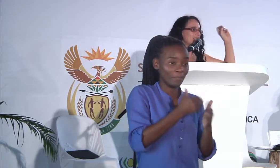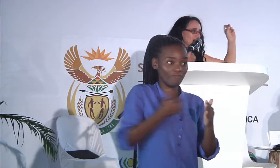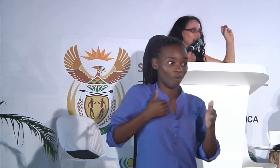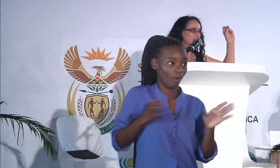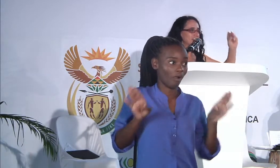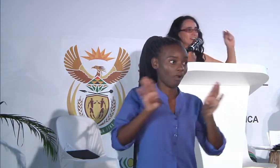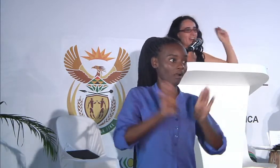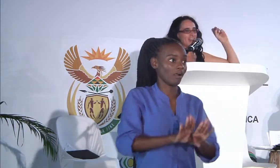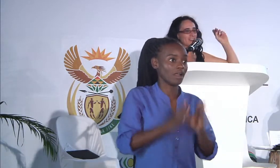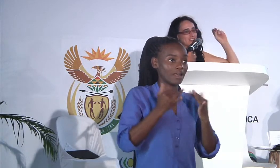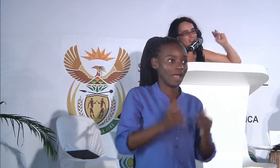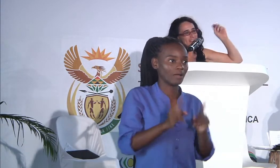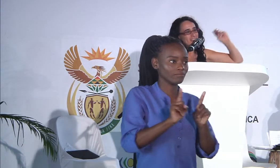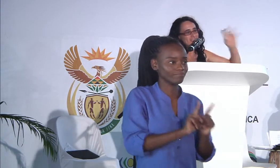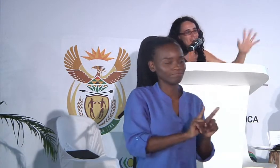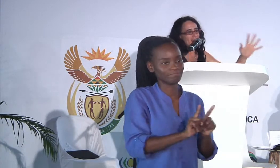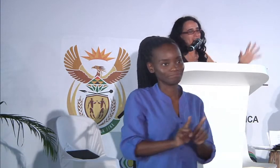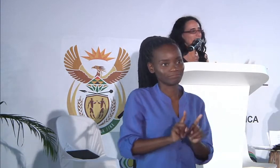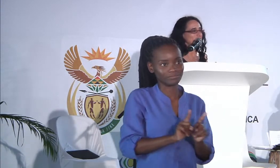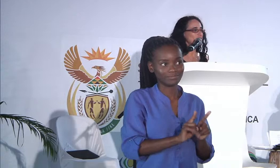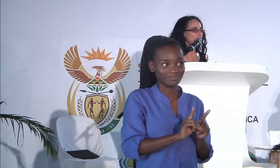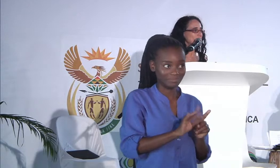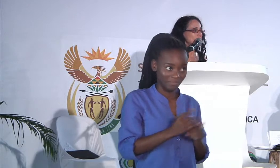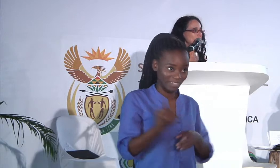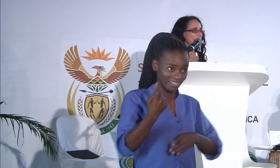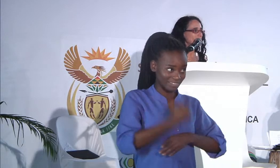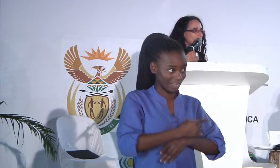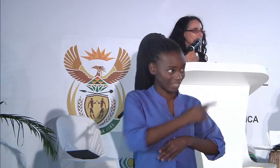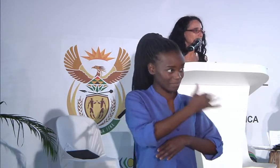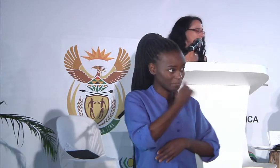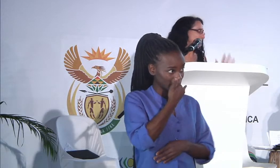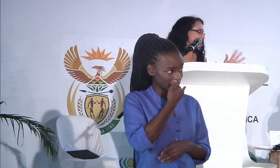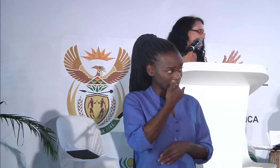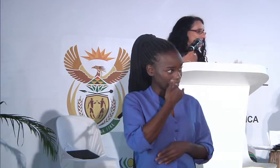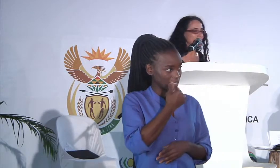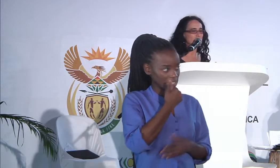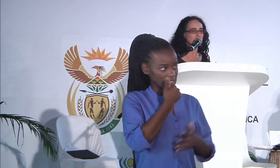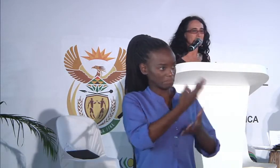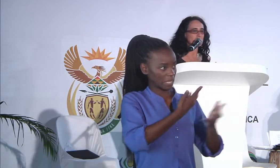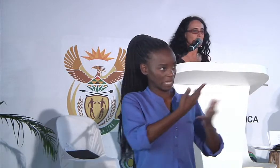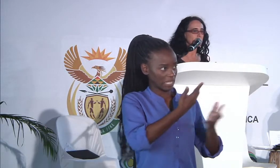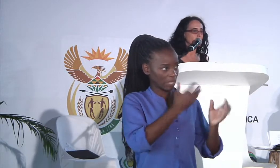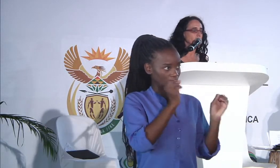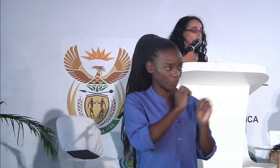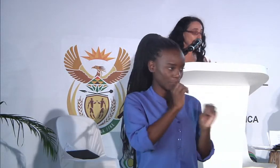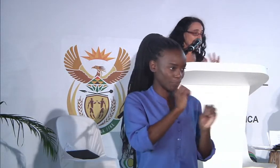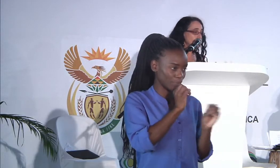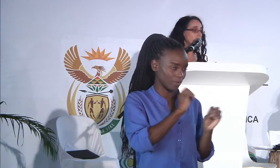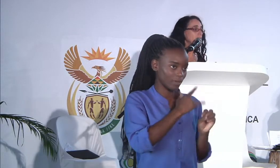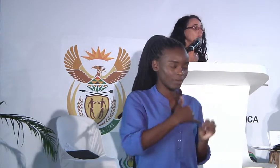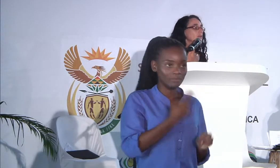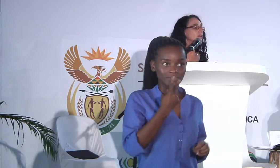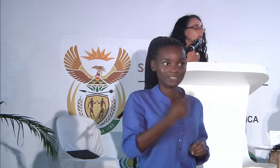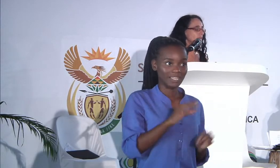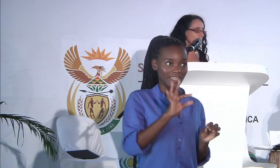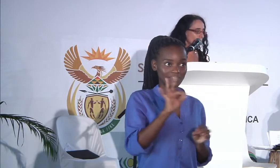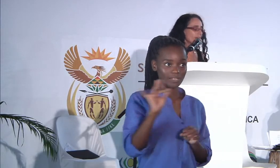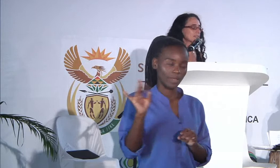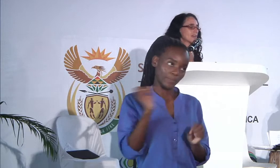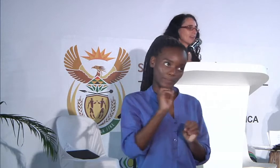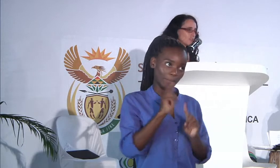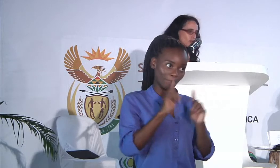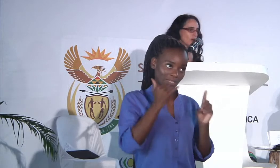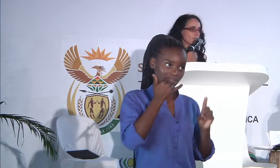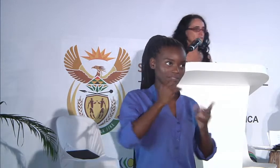now. There's not a single day that I do not speak to Michael. It's unusual that I don't see Michael, but it's been quite